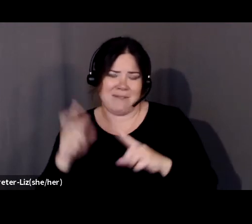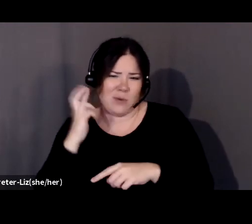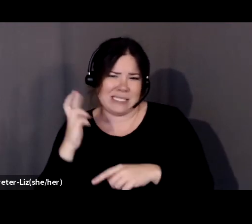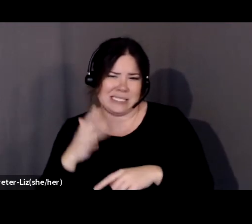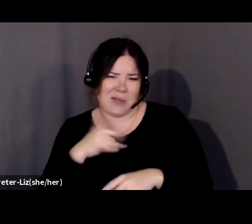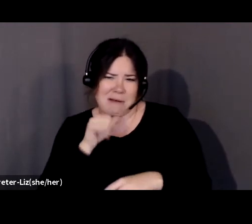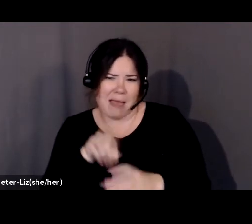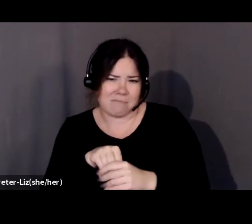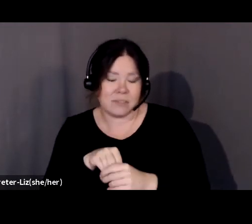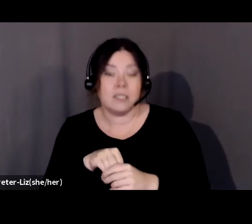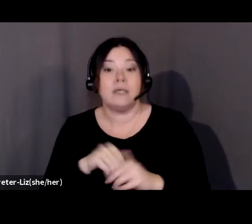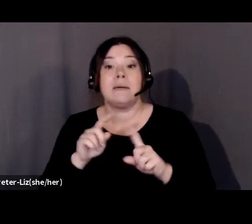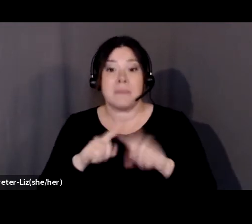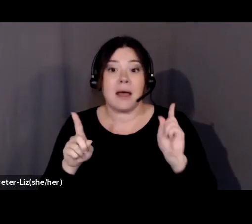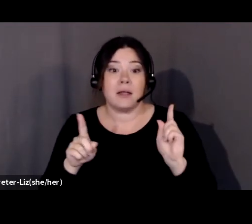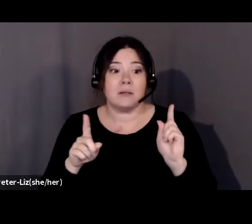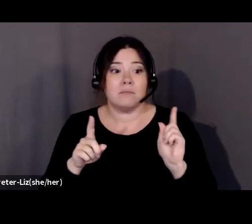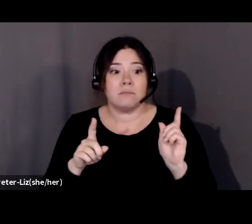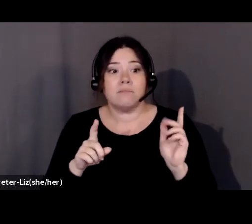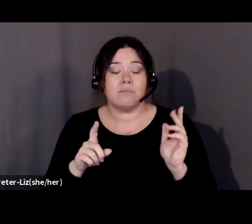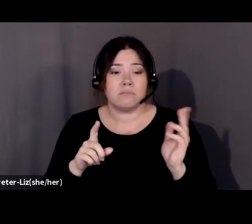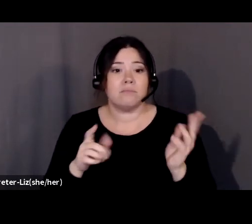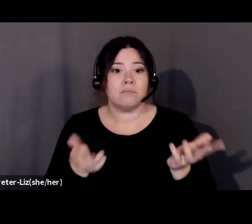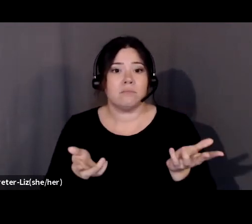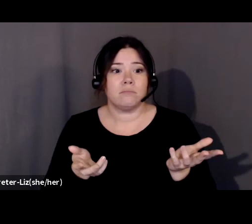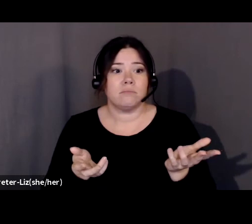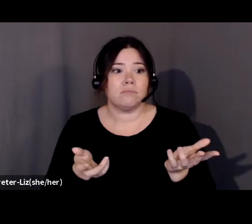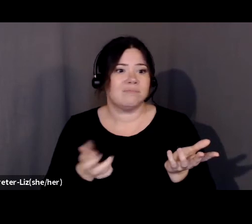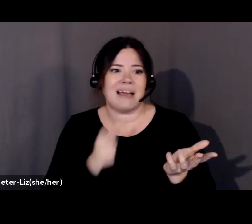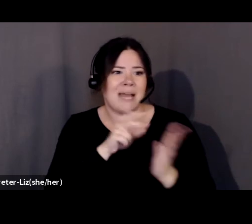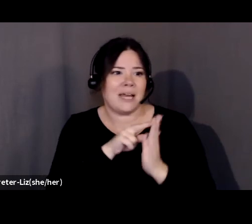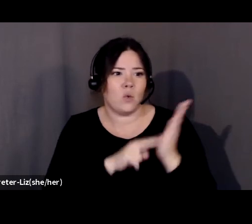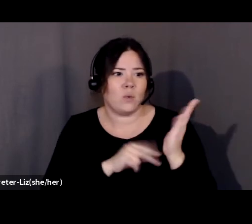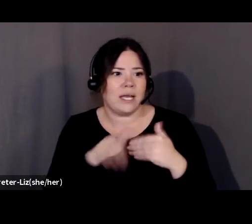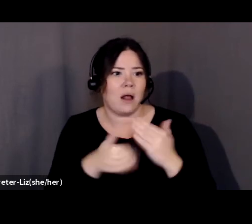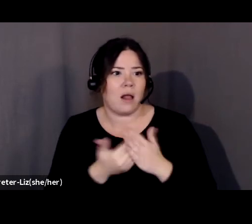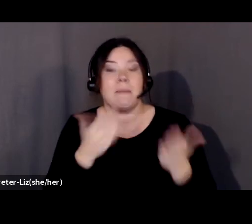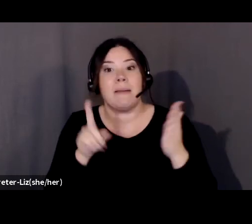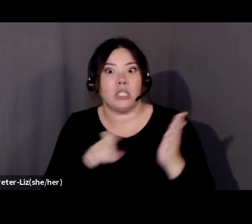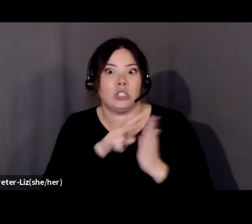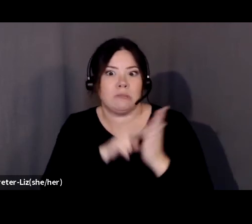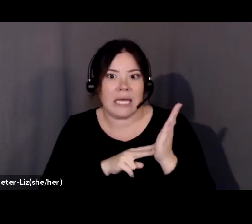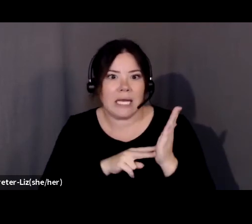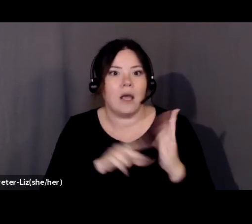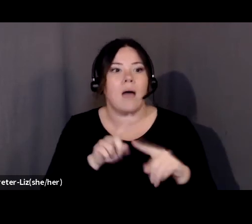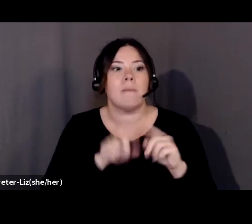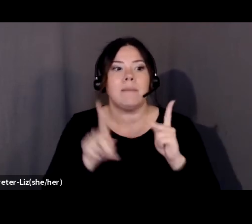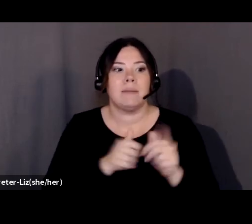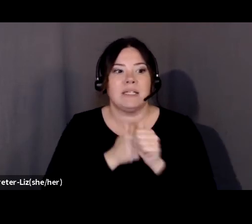But yeah, so I'm not going to read I probably should read this out, but people to